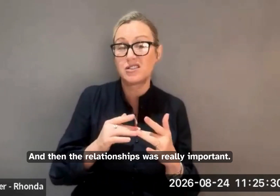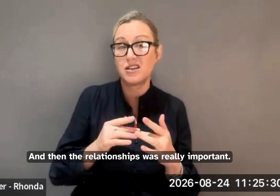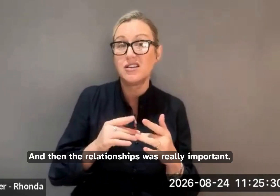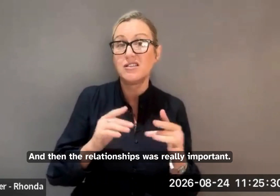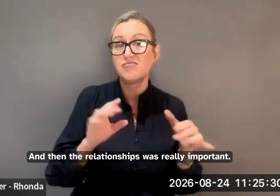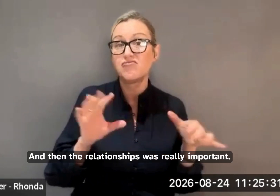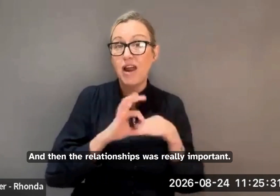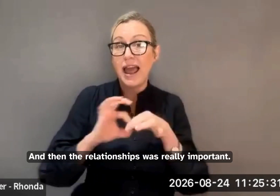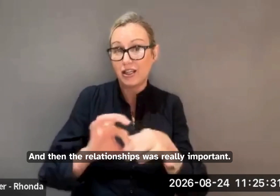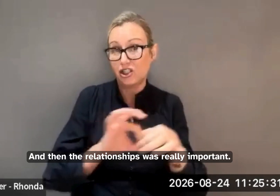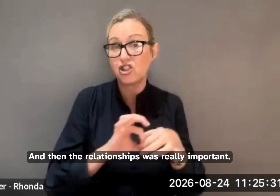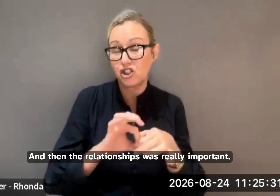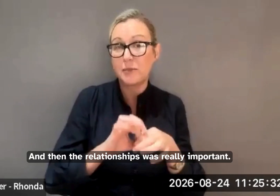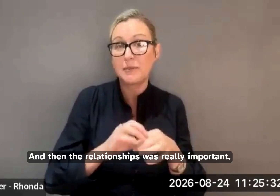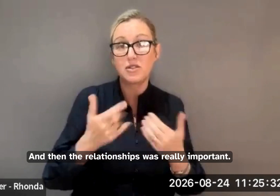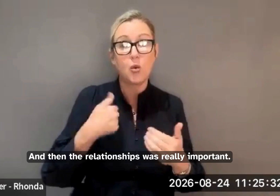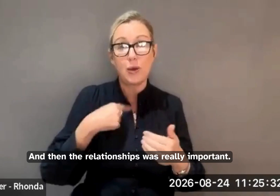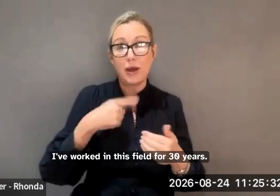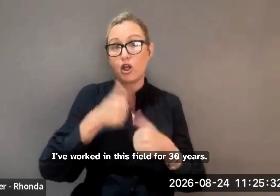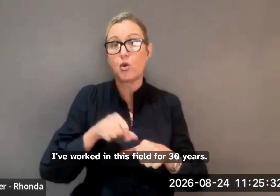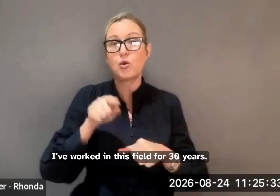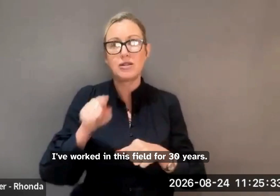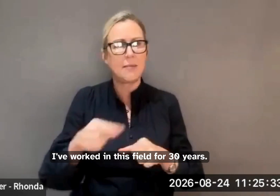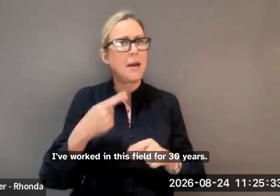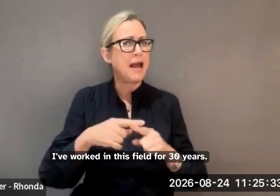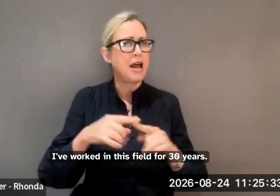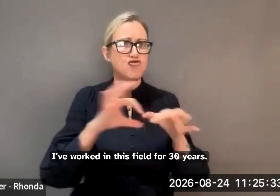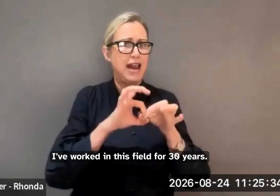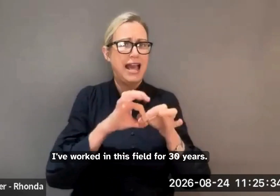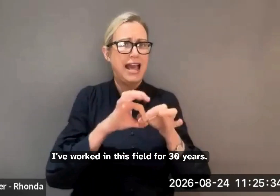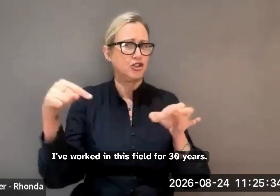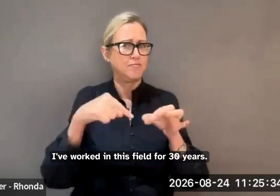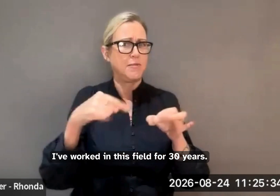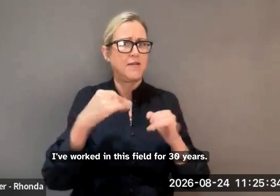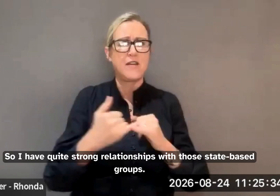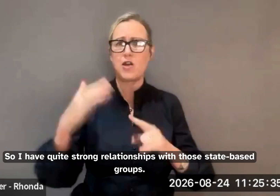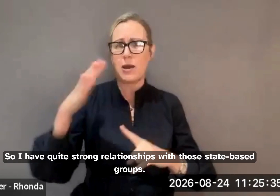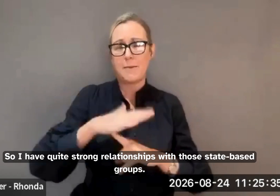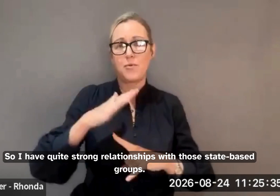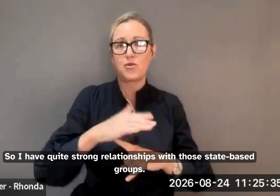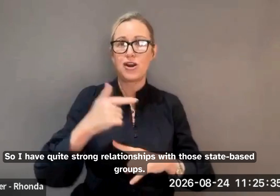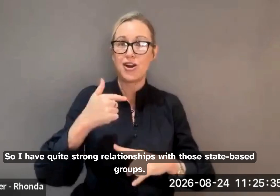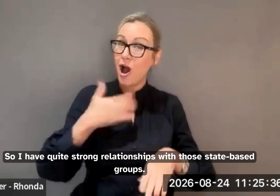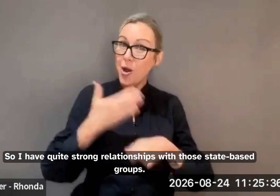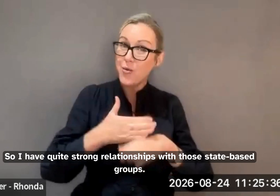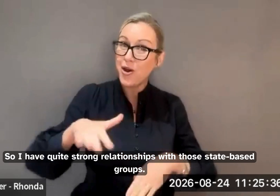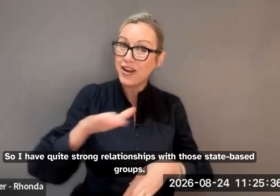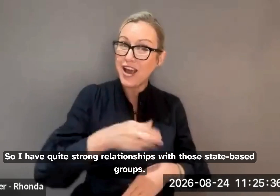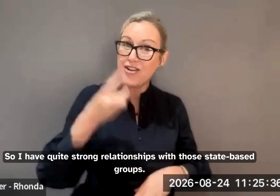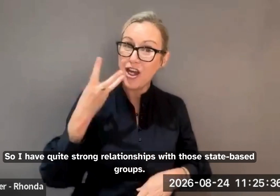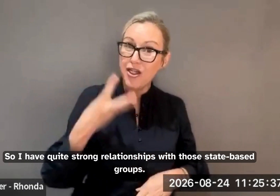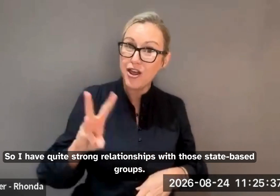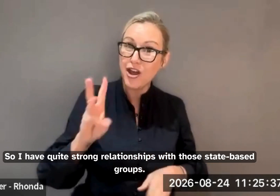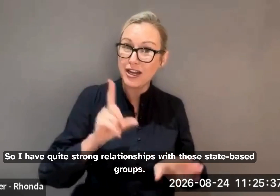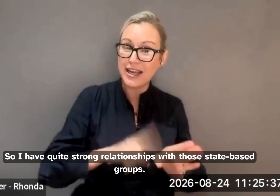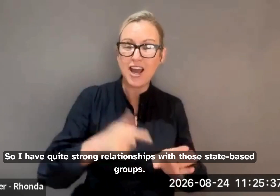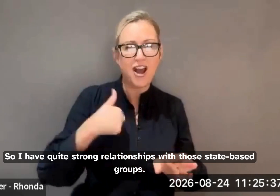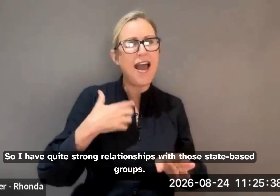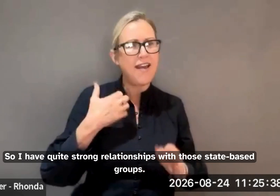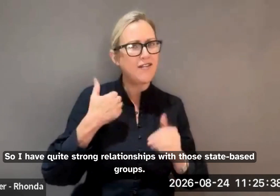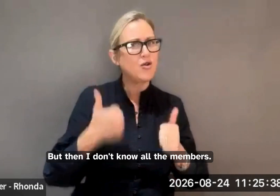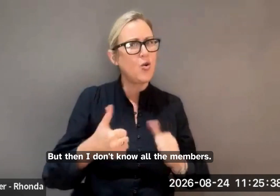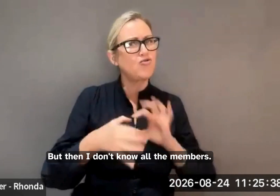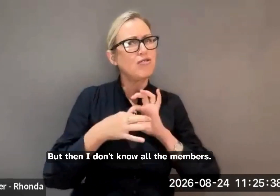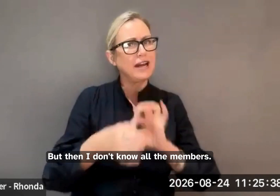areas. And then the relationships was really important. I've worked in this field for 30 years, so have quite strong relationships with those